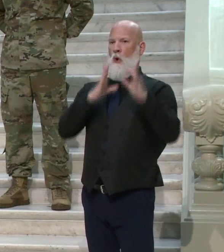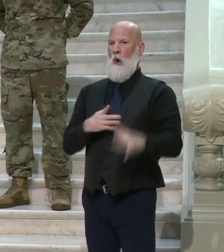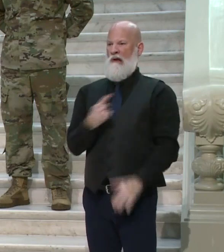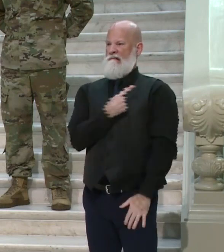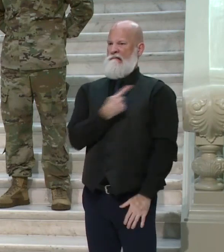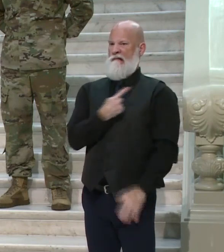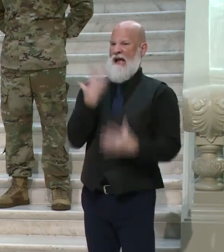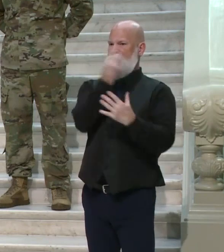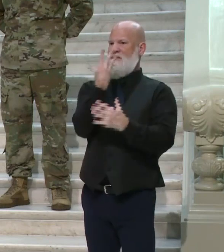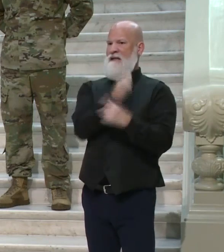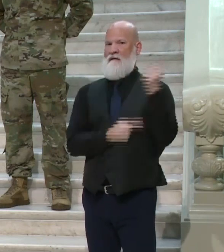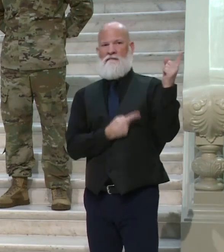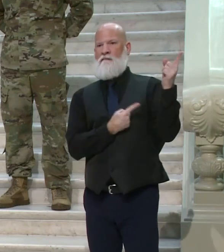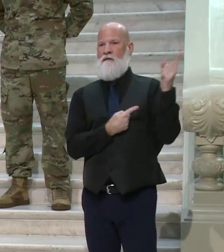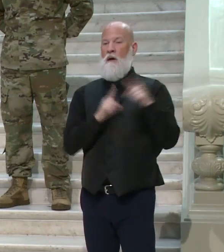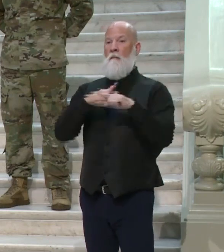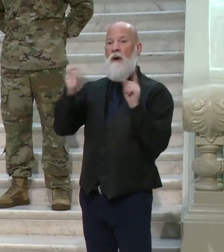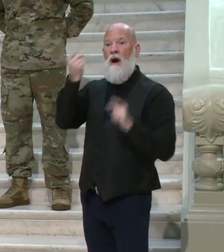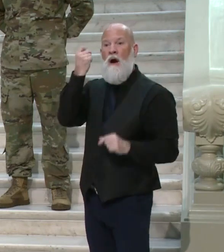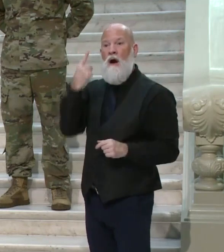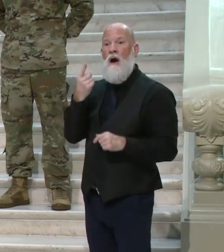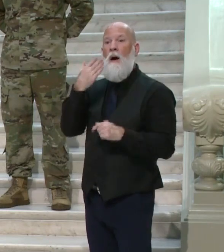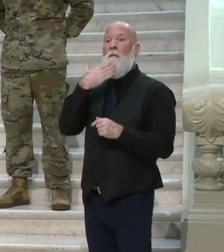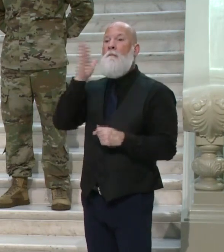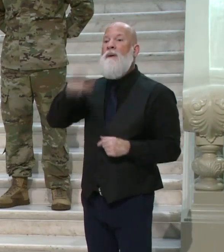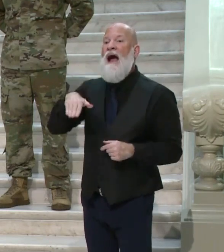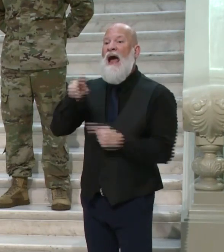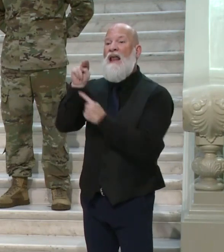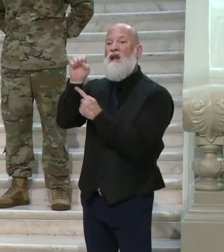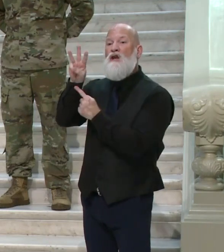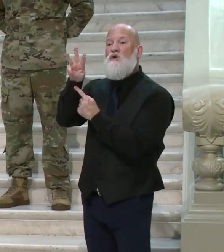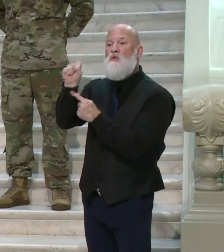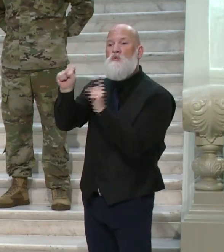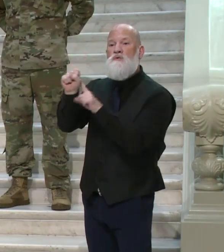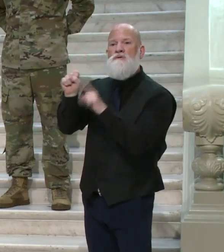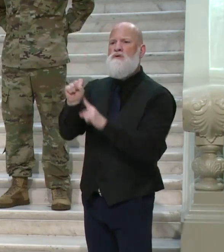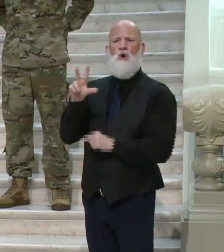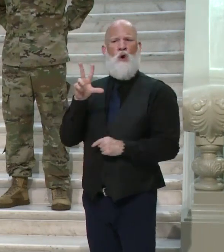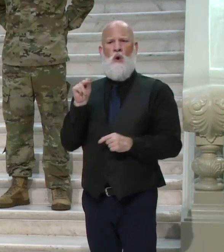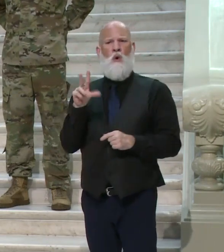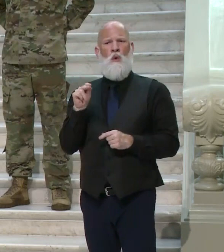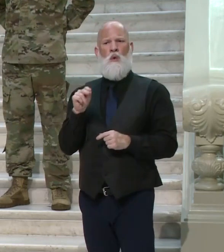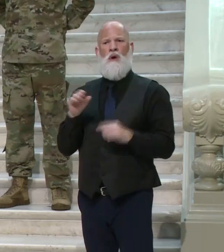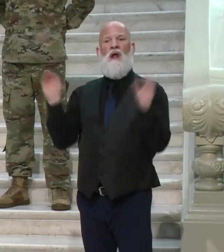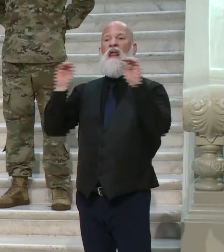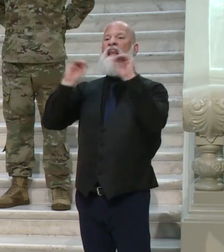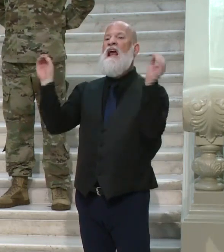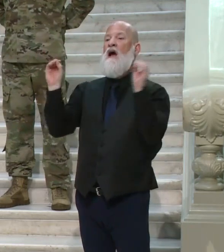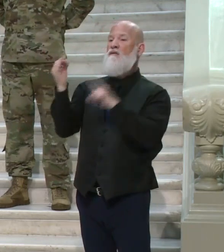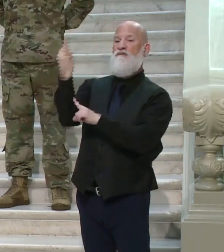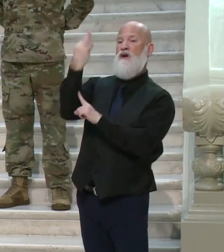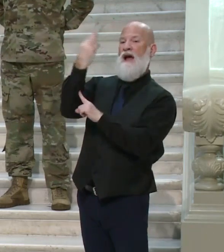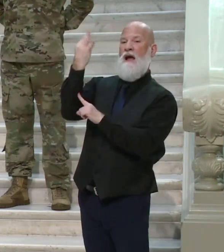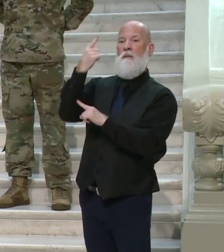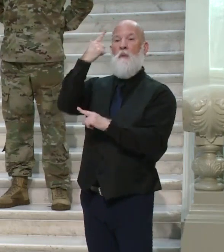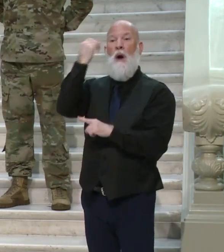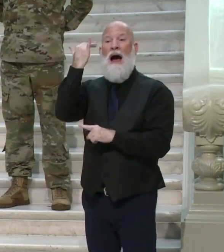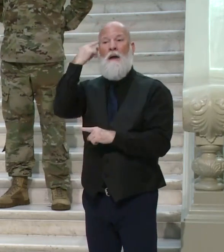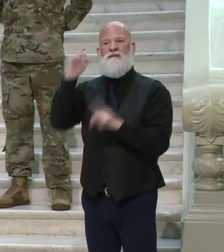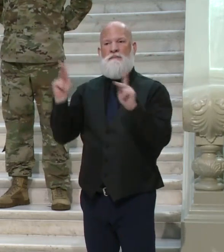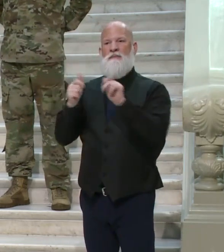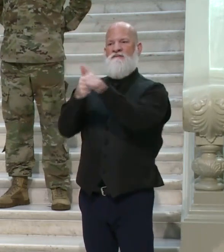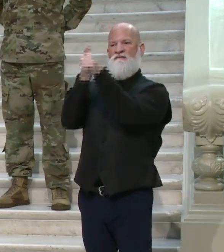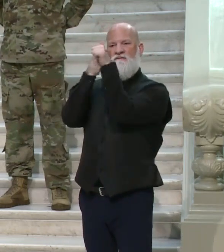no bad news on Friday, because when they went out there, they saw the people doing the proper procedures